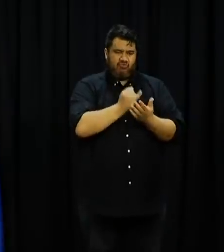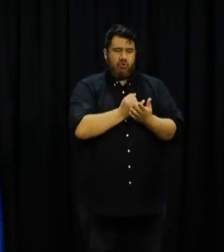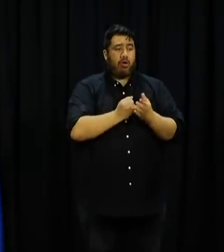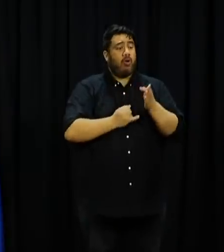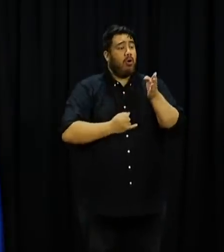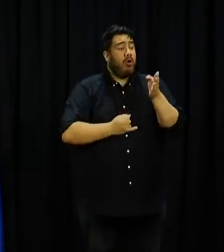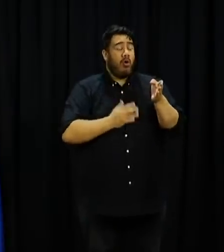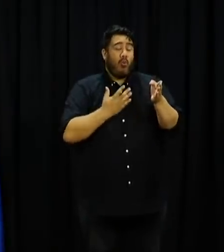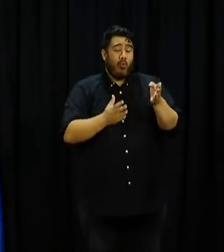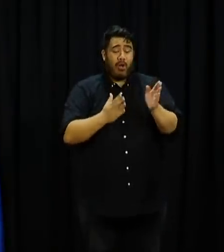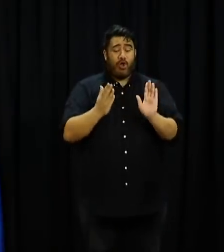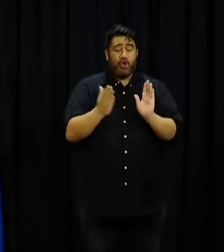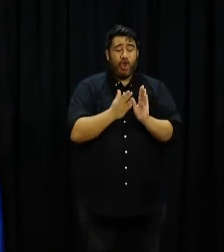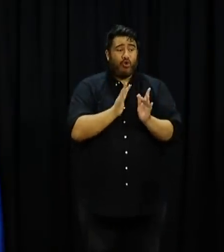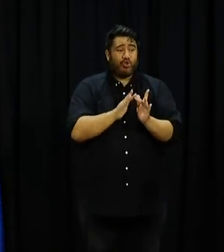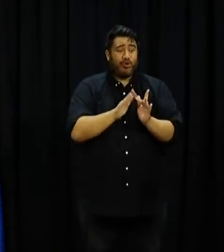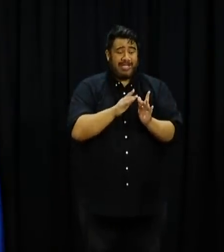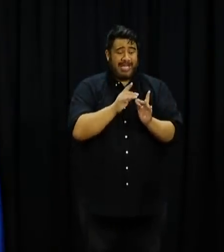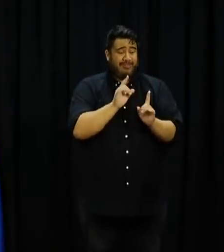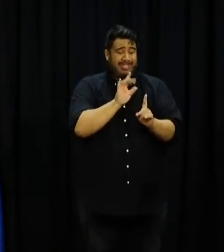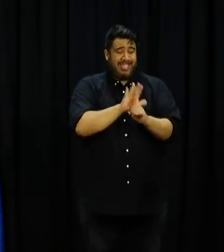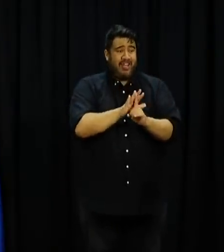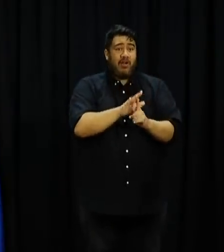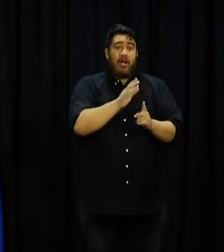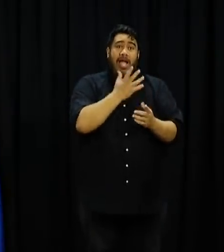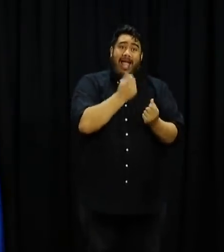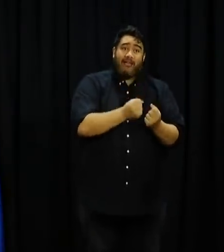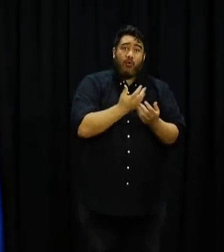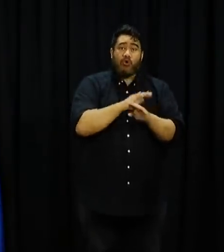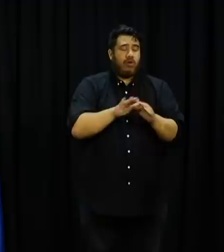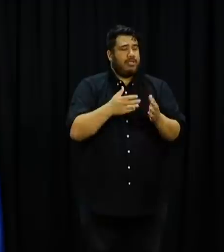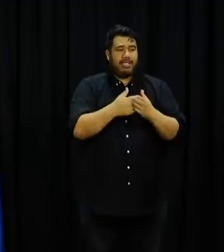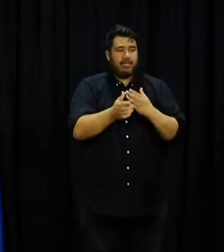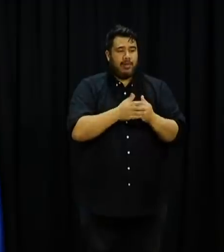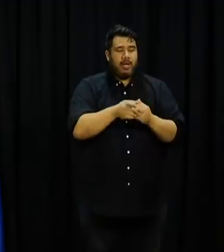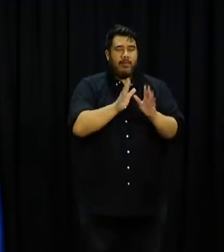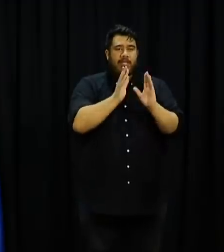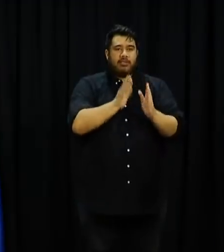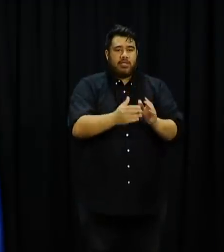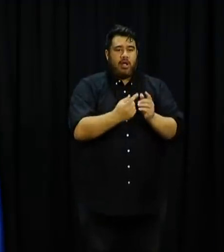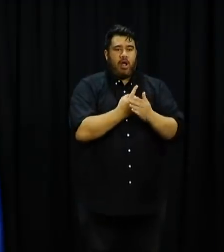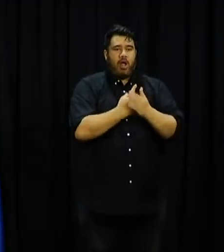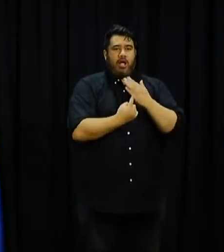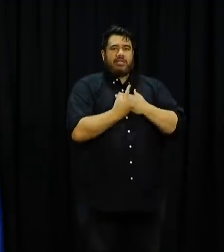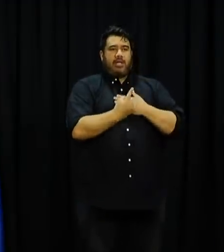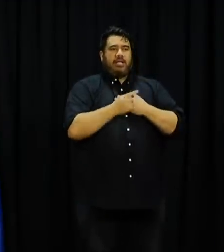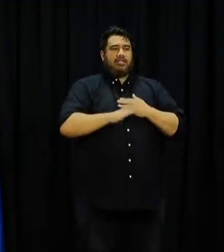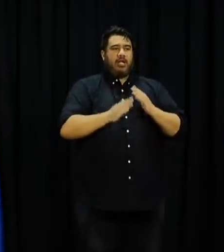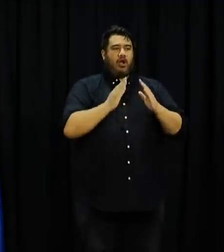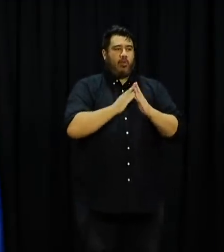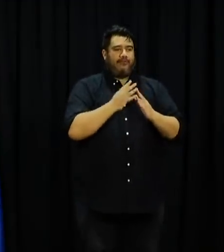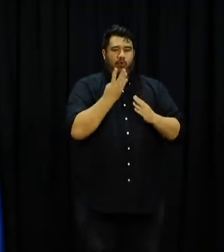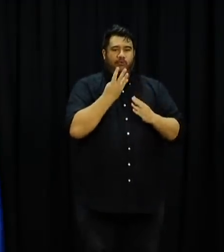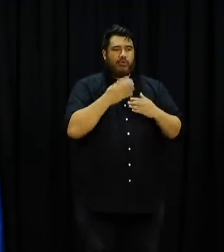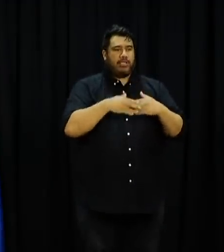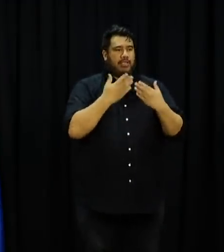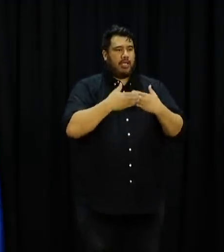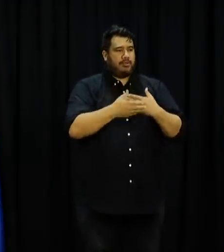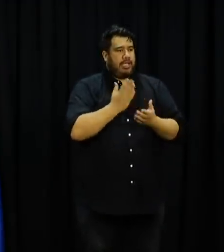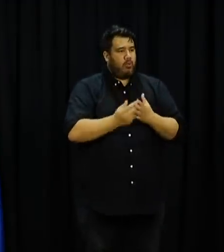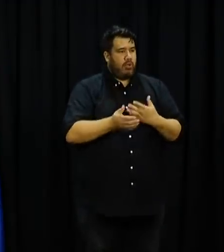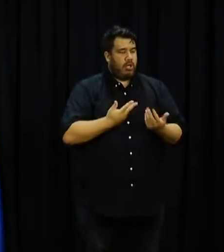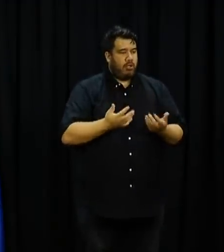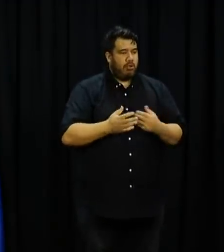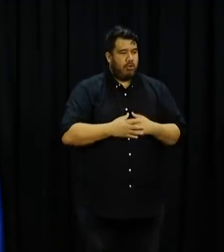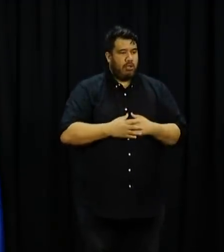remains in isolation for 14 days, regardless of a test result. Yeah. Casual contacts who we are testing